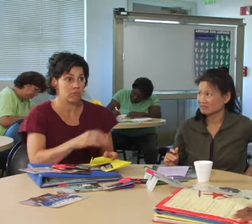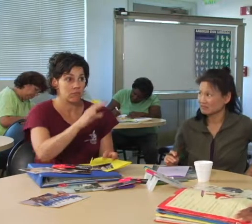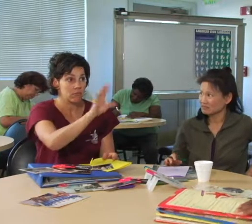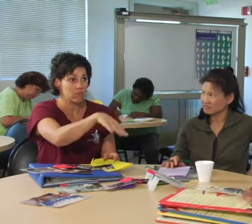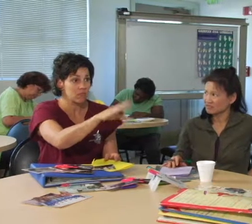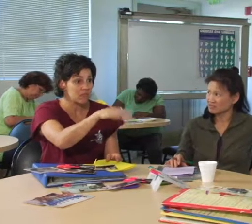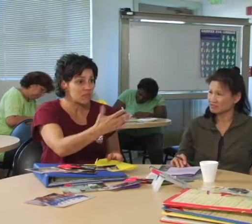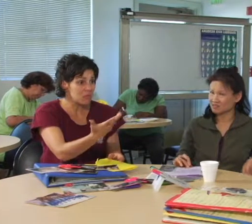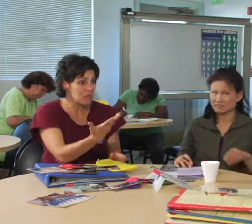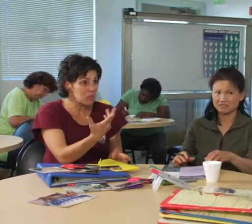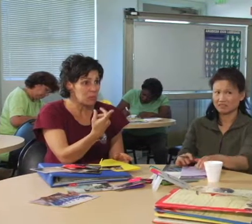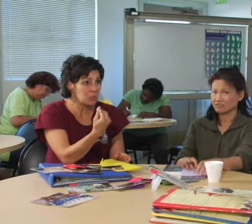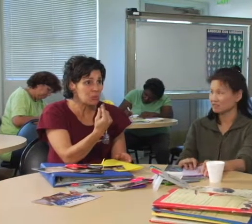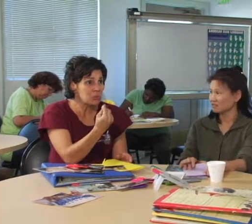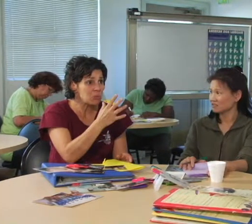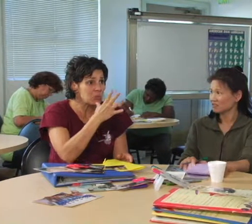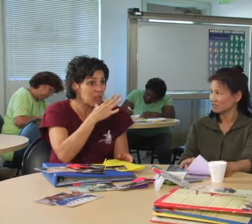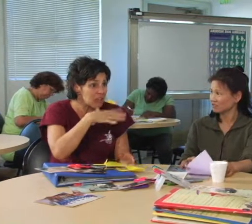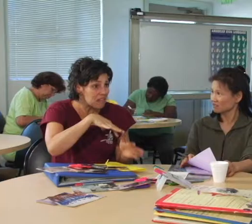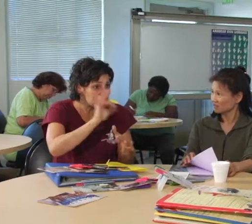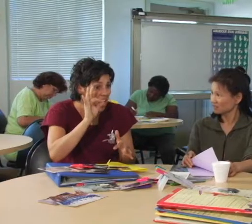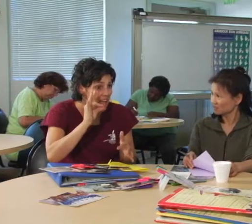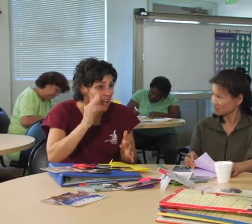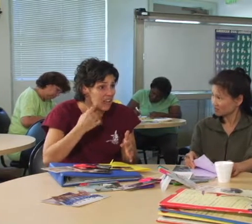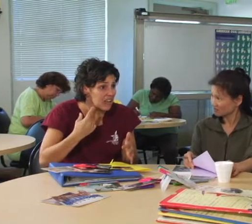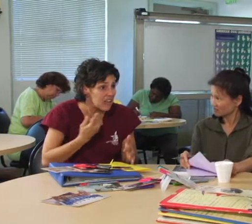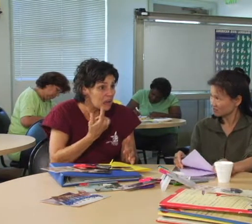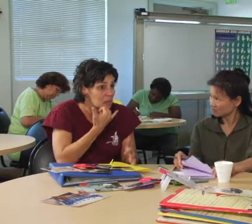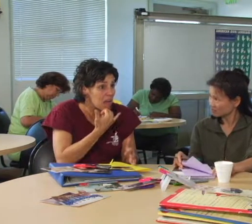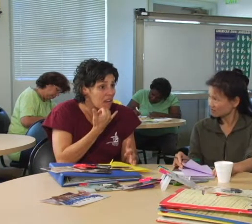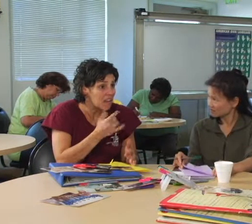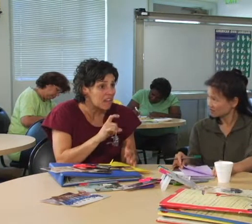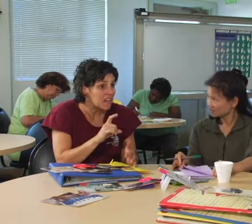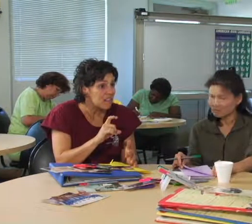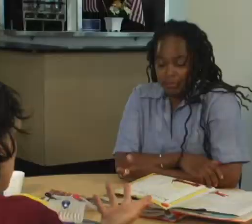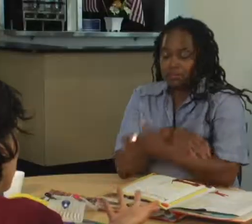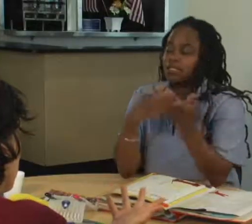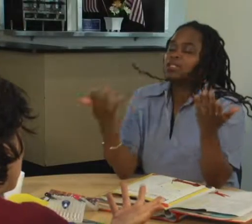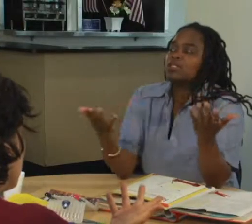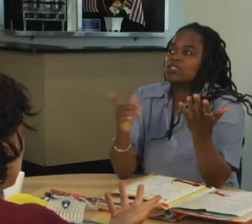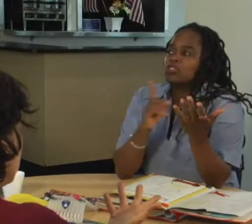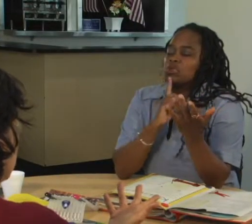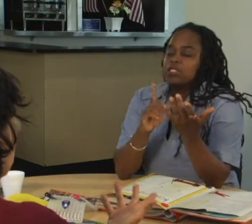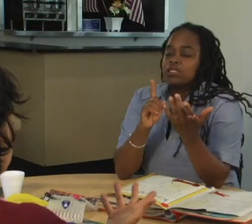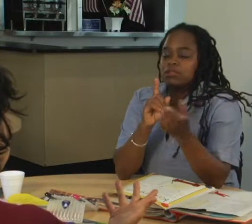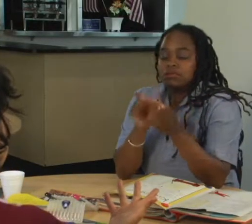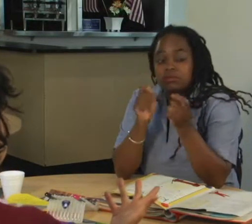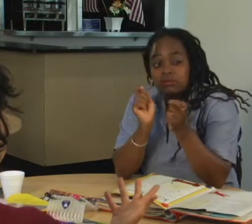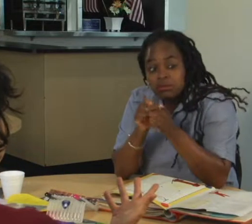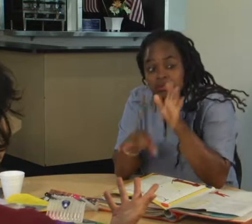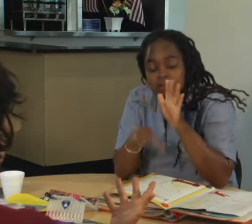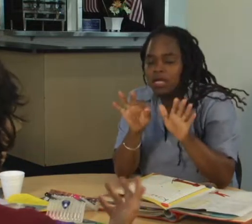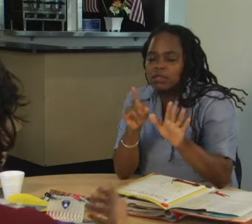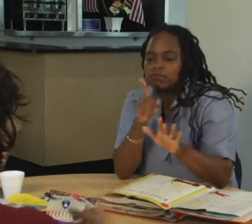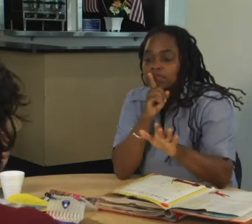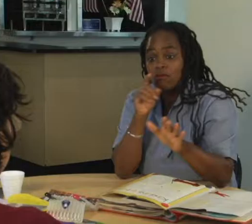Did they say they found something with your mom? Do they know what's wrong? They didn't say exactly. Or